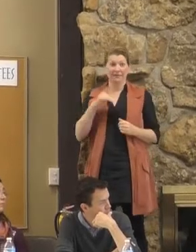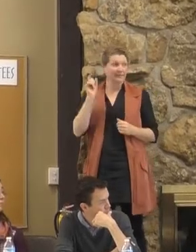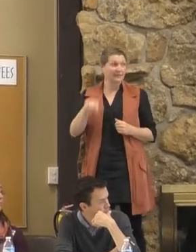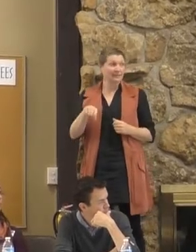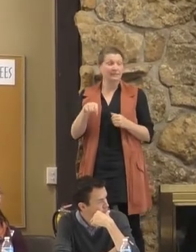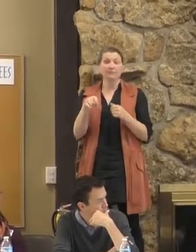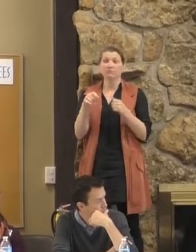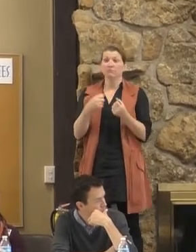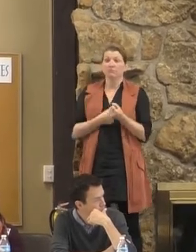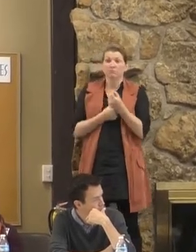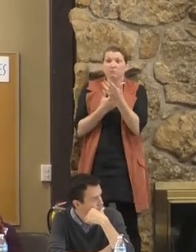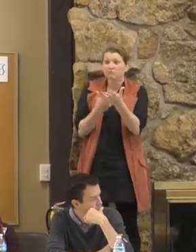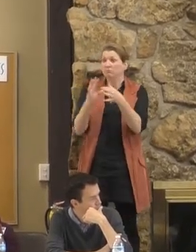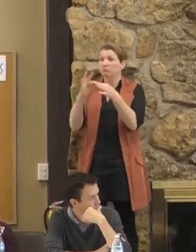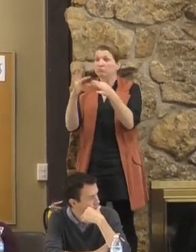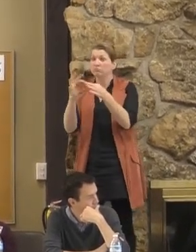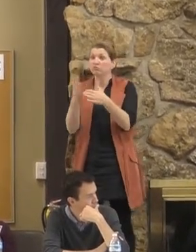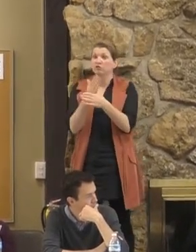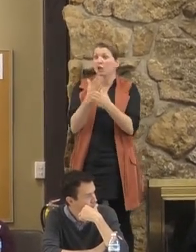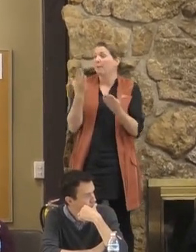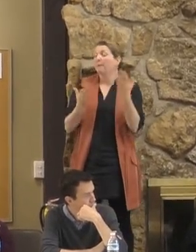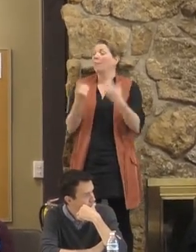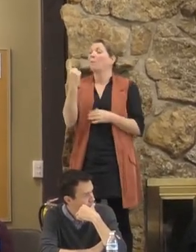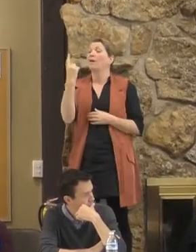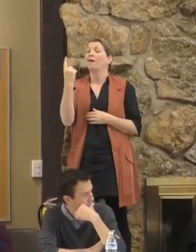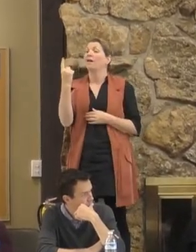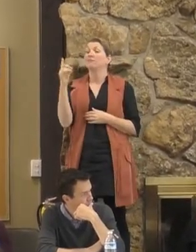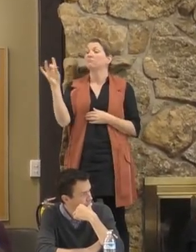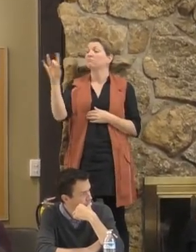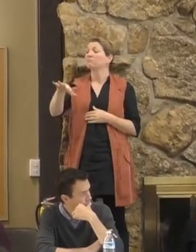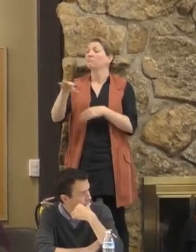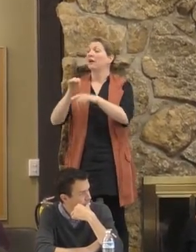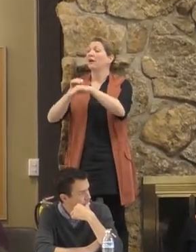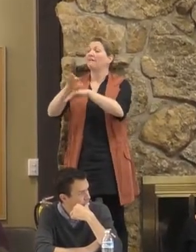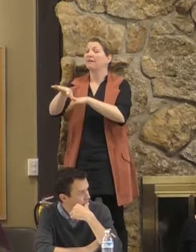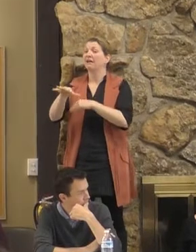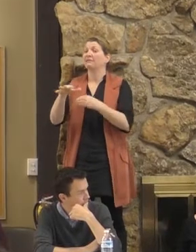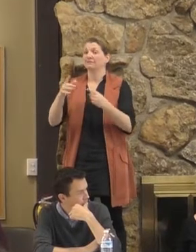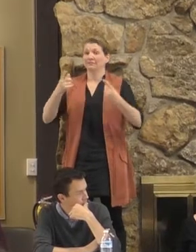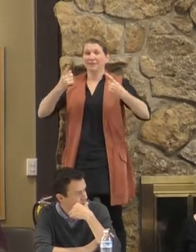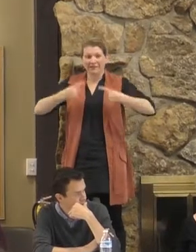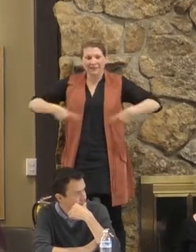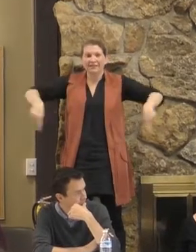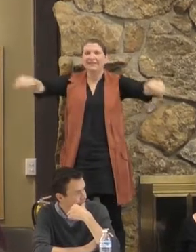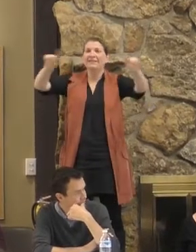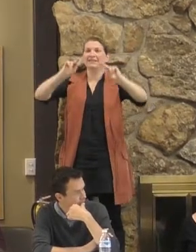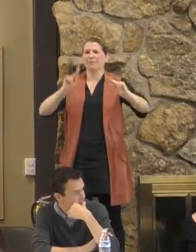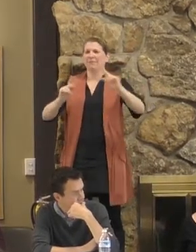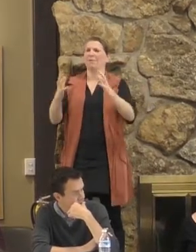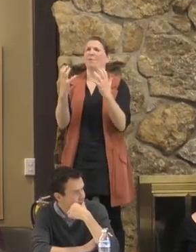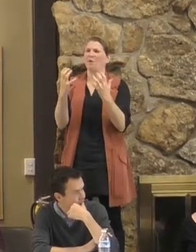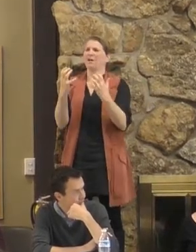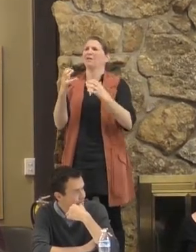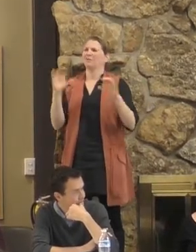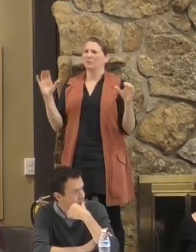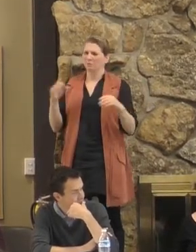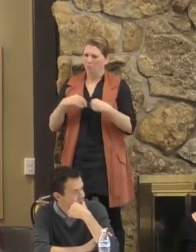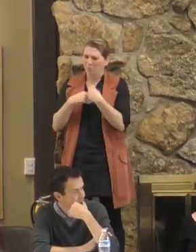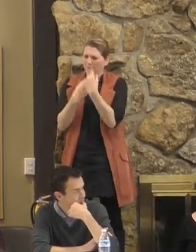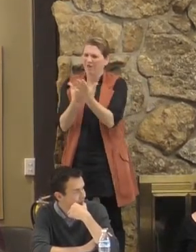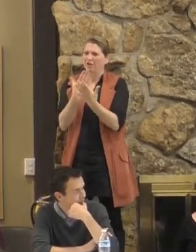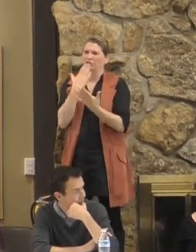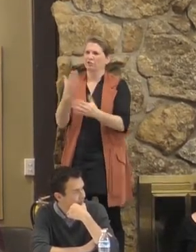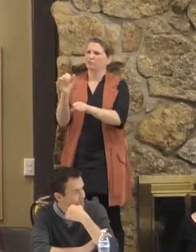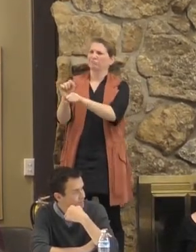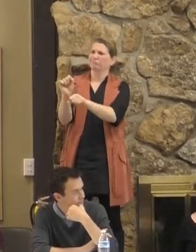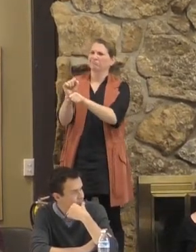of advice for people that want to do a good job? And after this panel, we'll take a short break, maybe